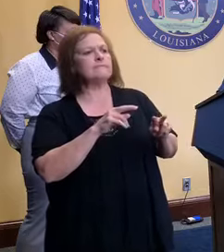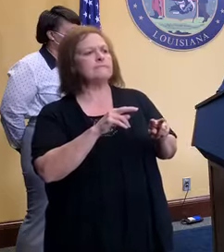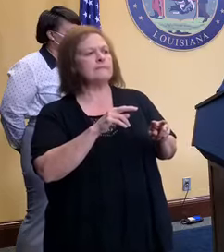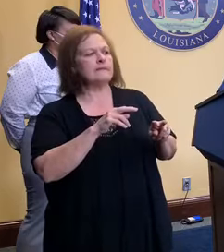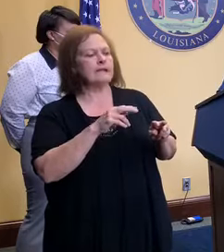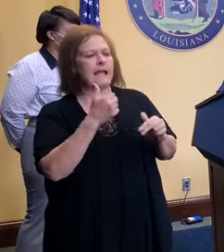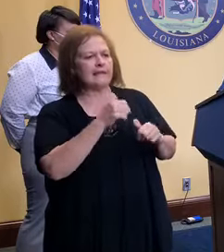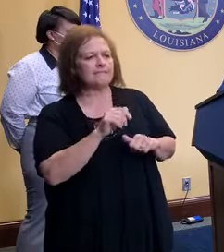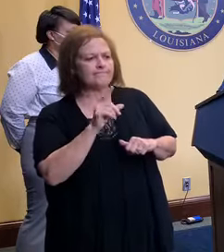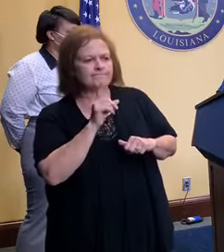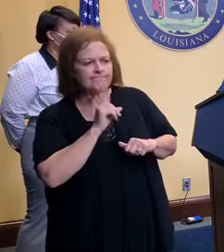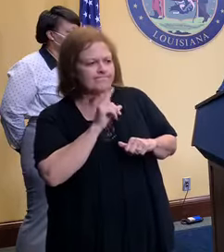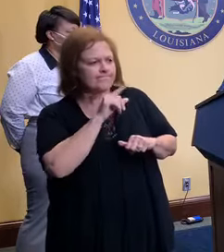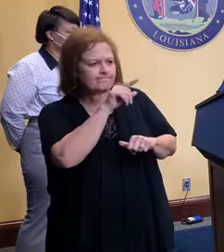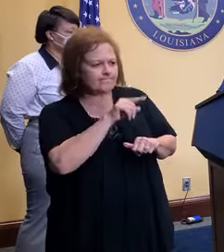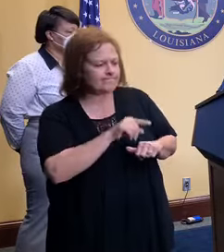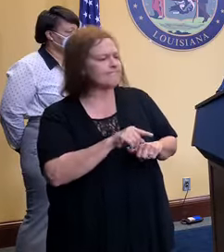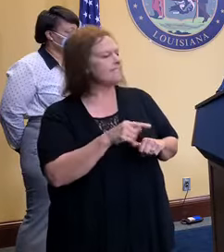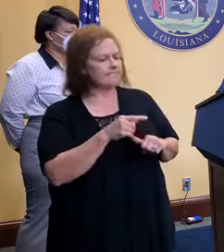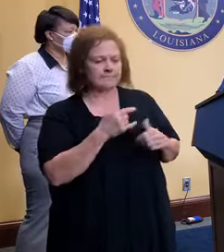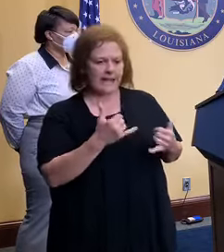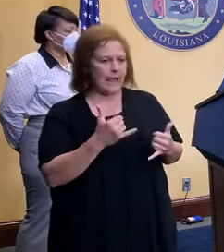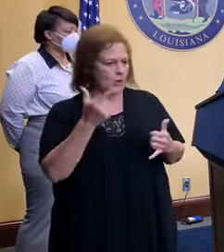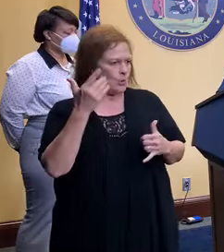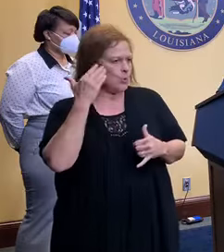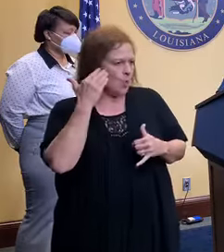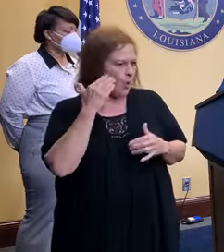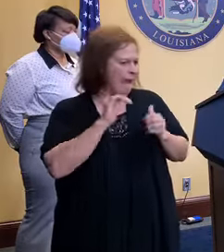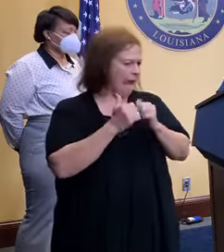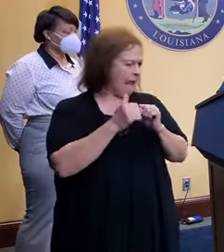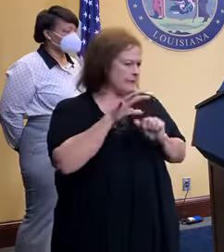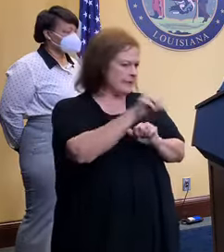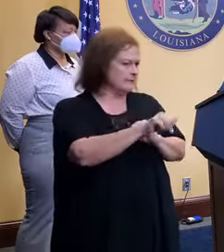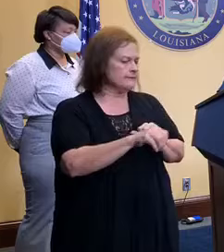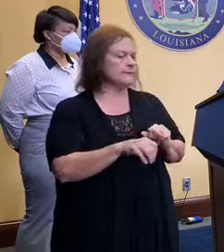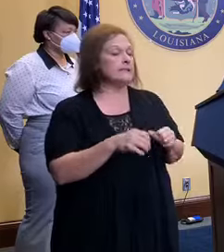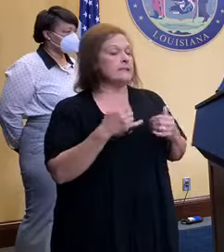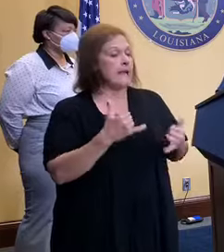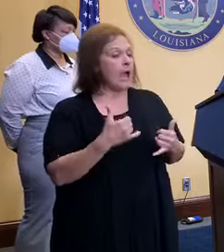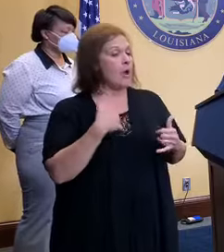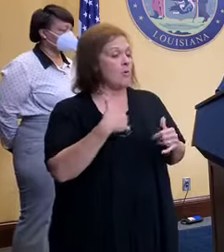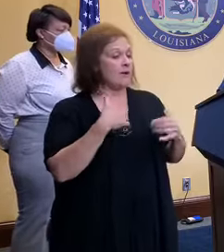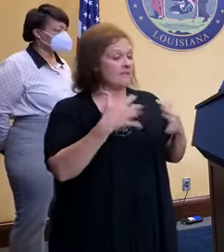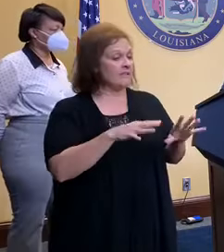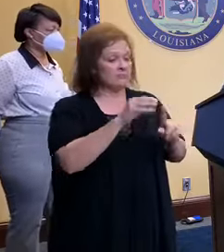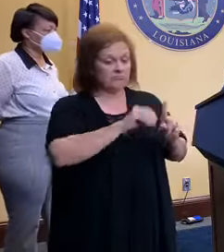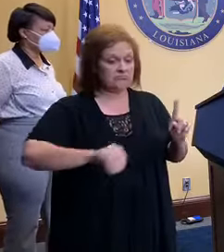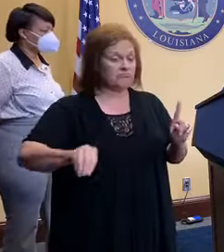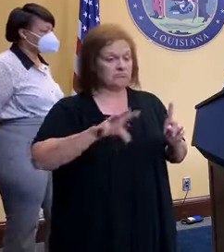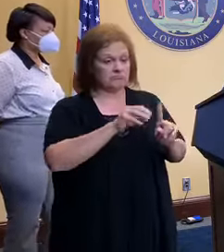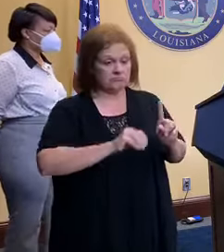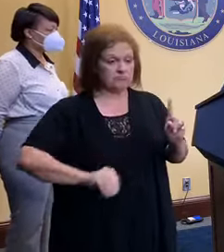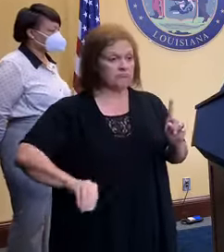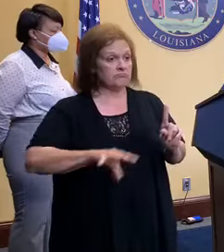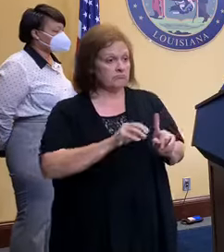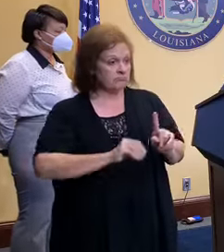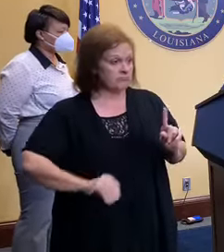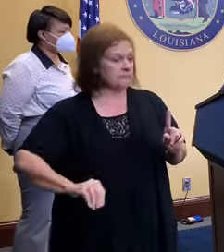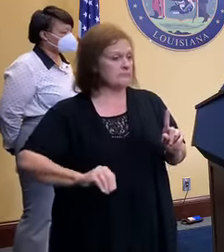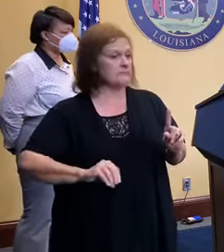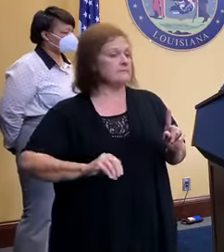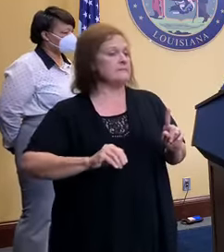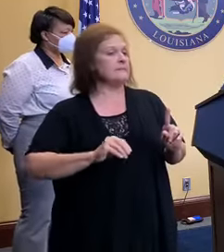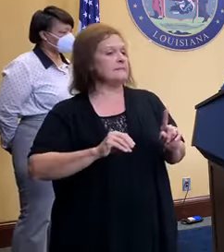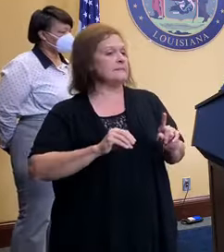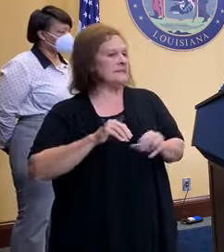important. We've hardened our storage silos. We've moved new storage and new backups into our environment, and